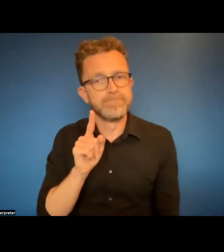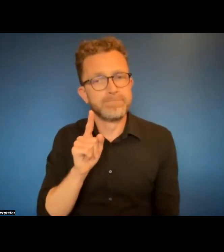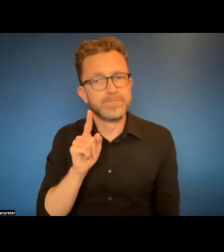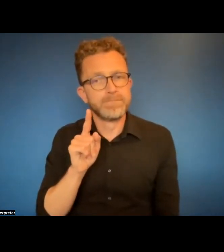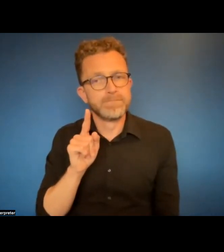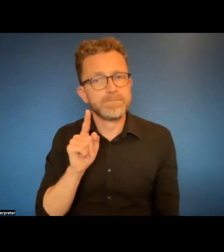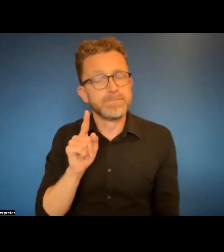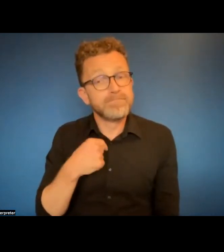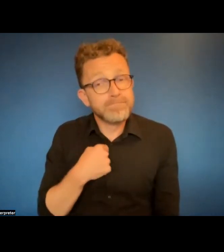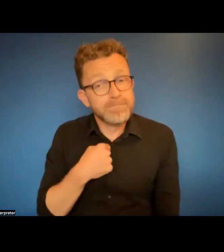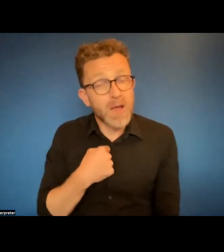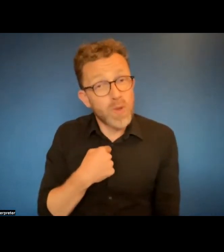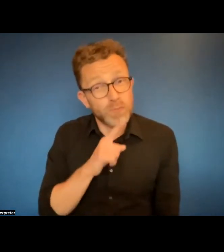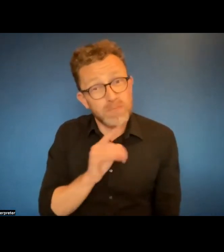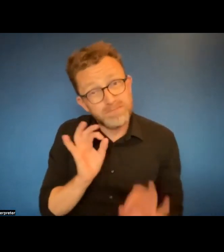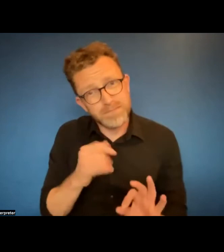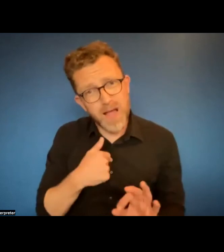that one day